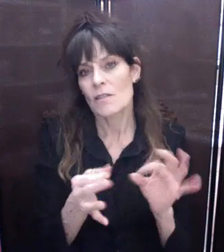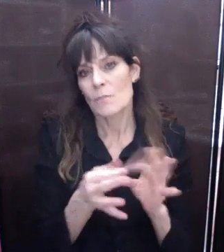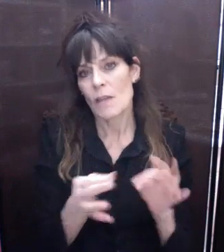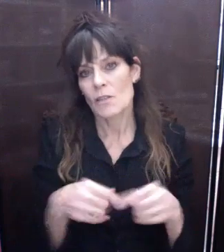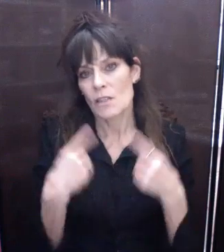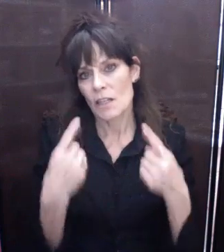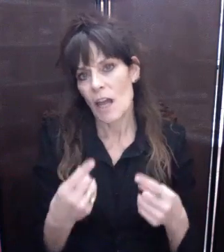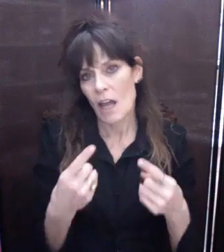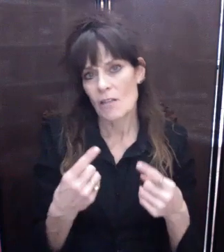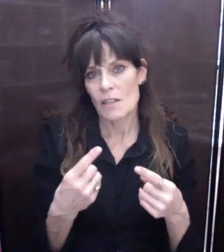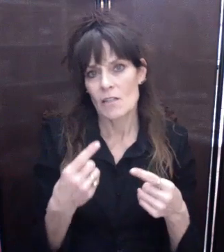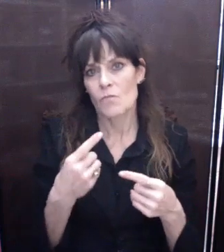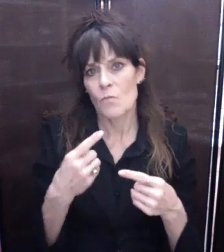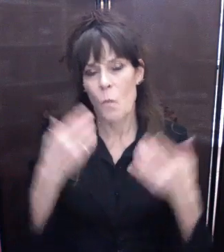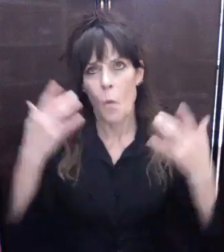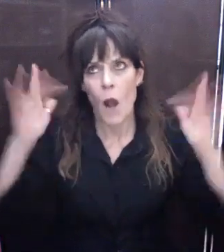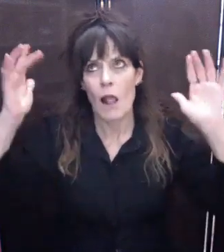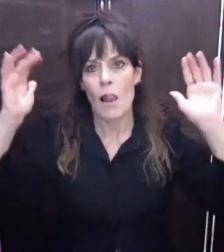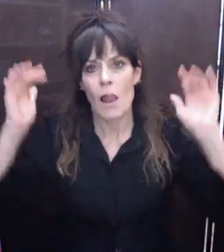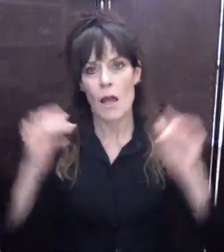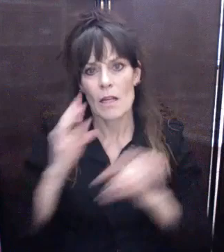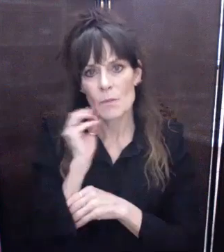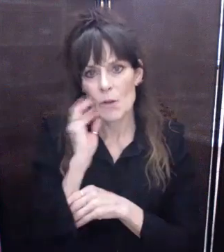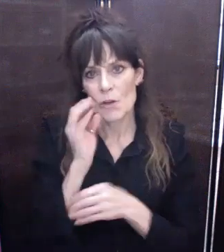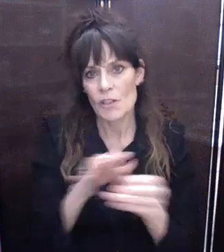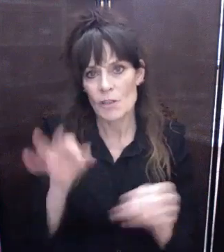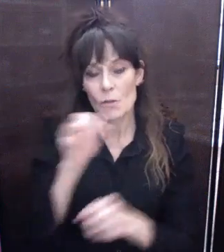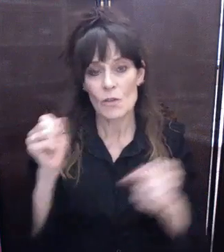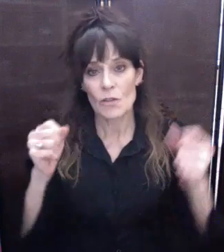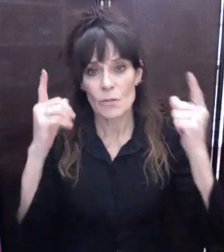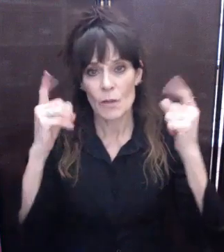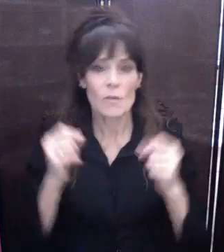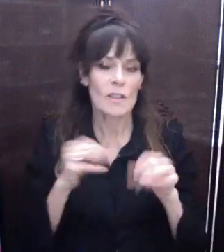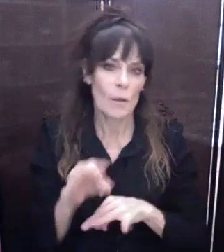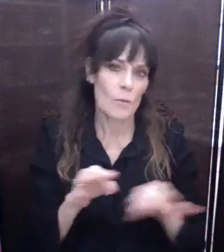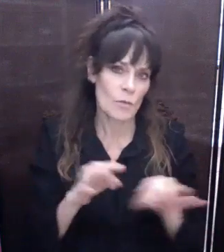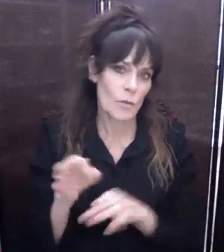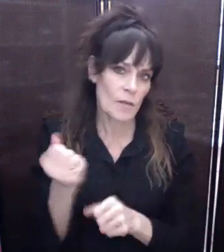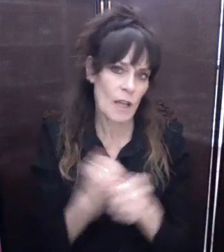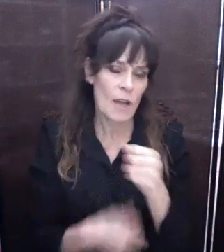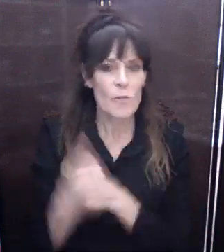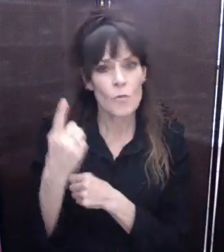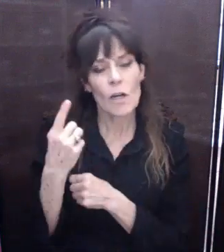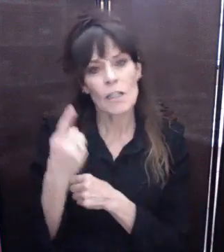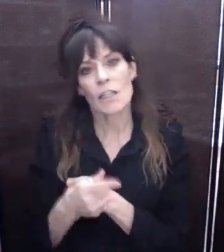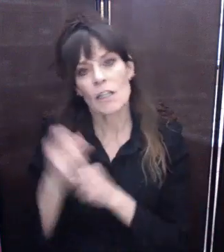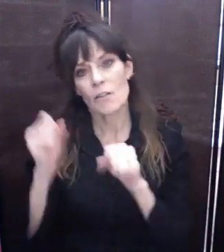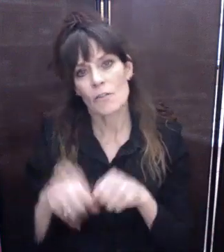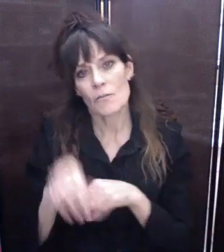light experience in the hospital, this spiritual experience that he was describing to everybody he could find, both at Towns Hospital